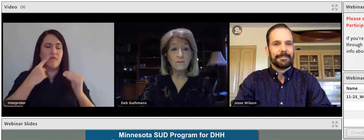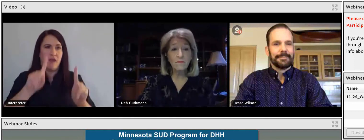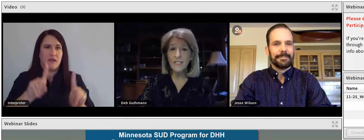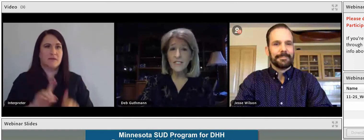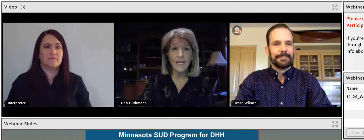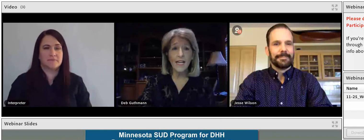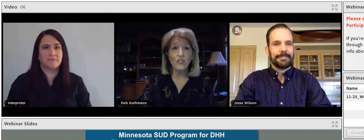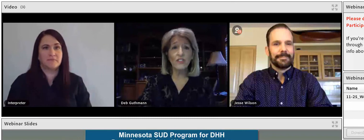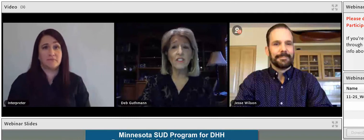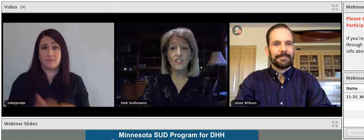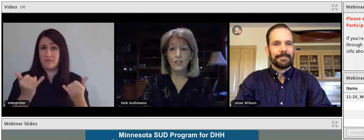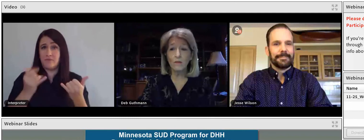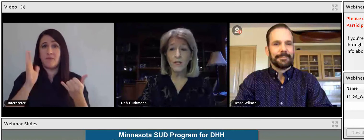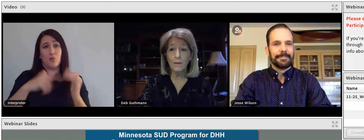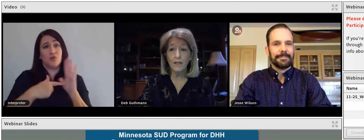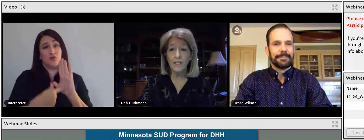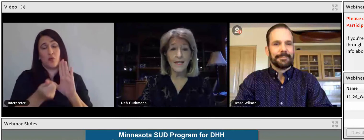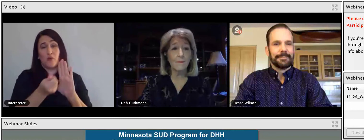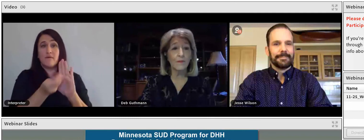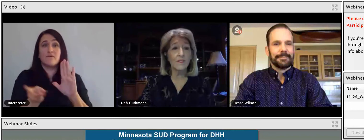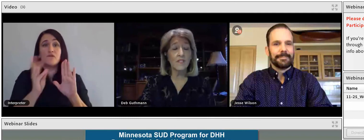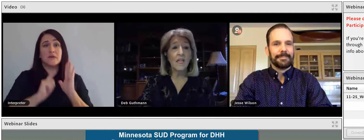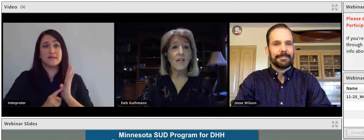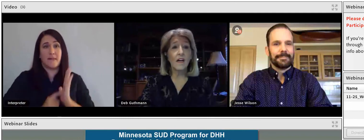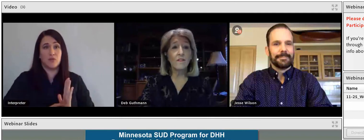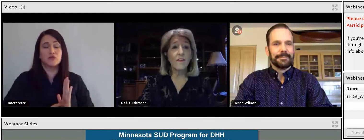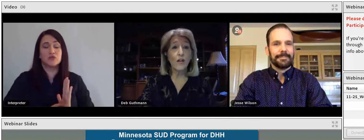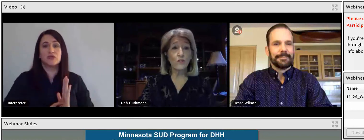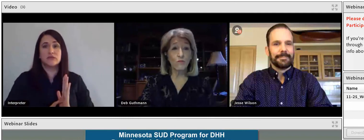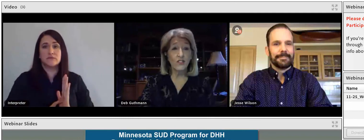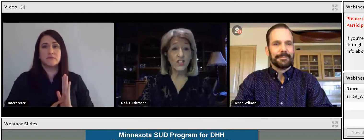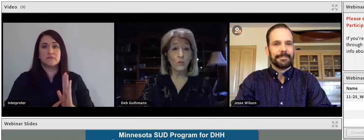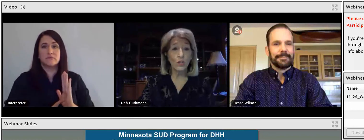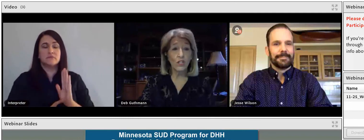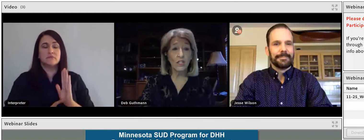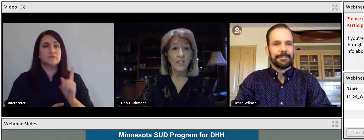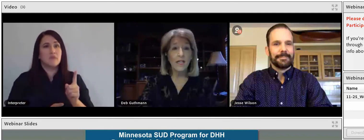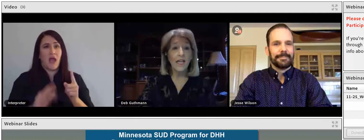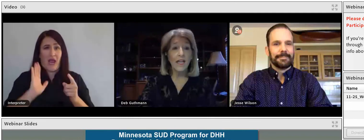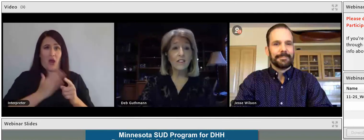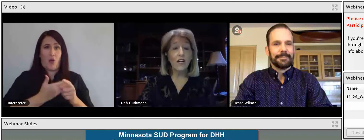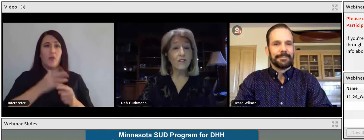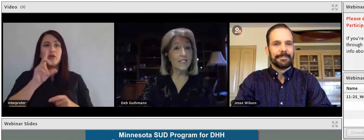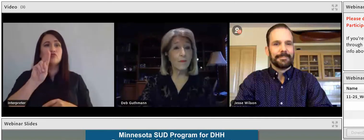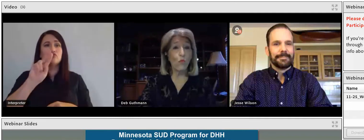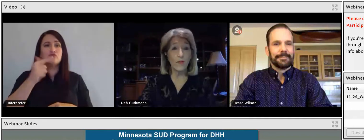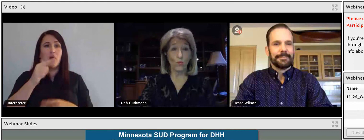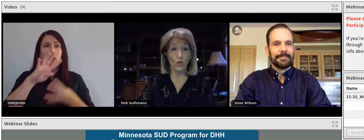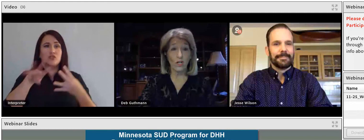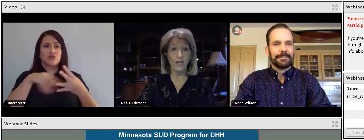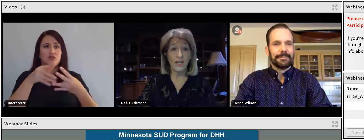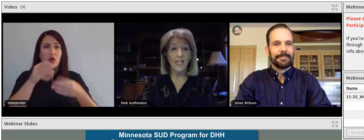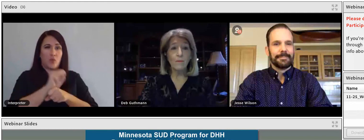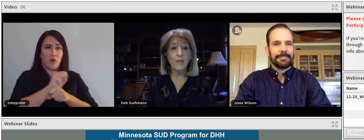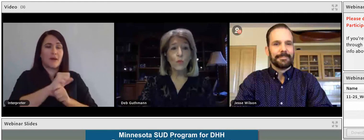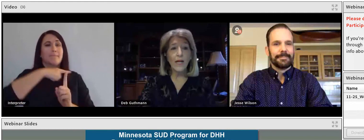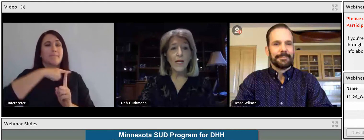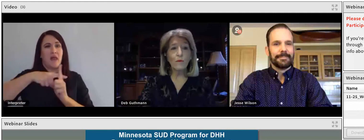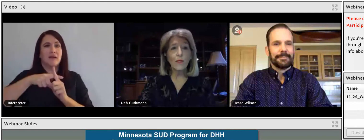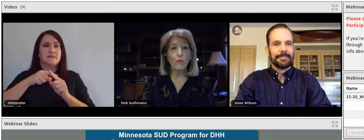effective. Today I'm just going to show you a couple examples of our drug chart work and our step 1